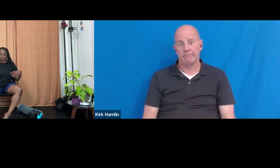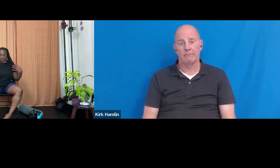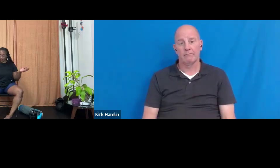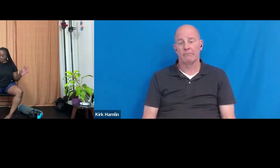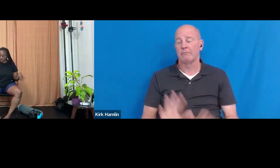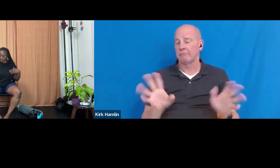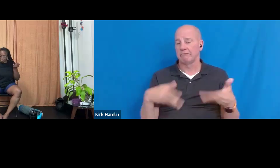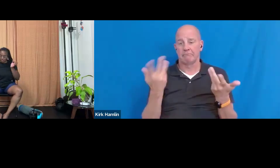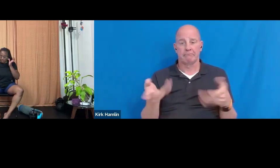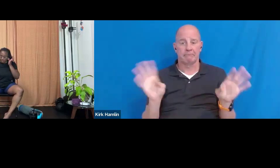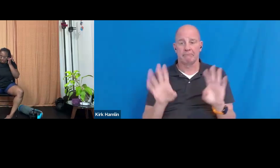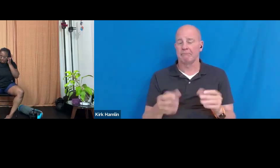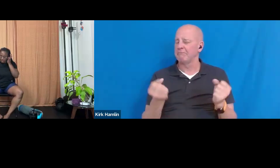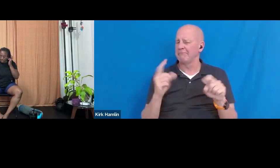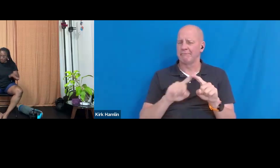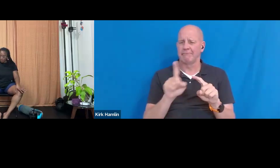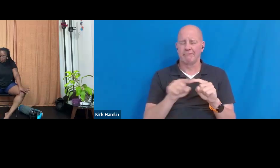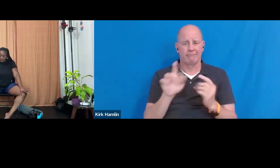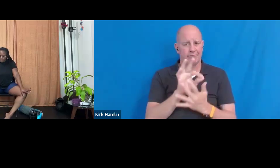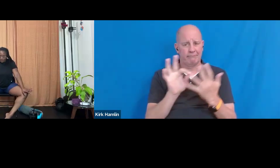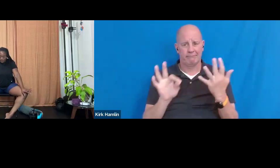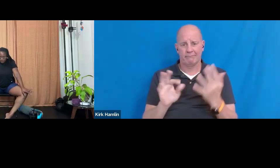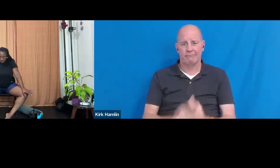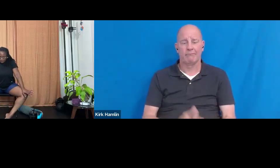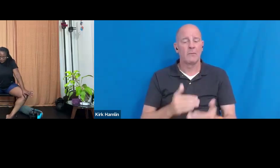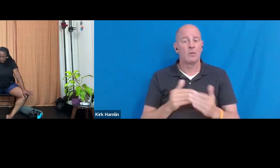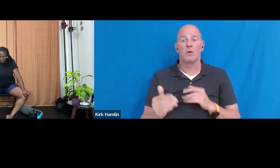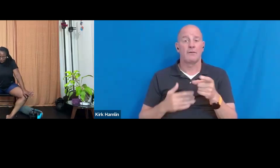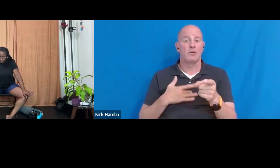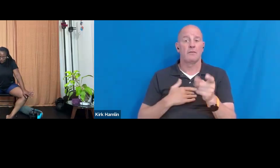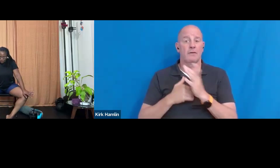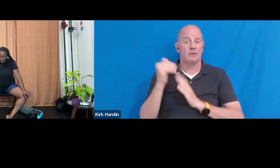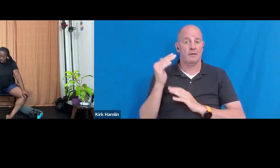it's just wrist circles. Whatever you think